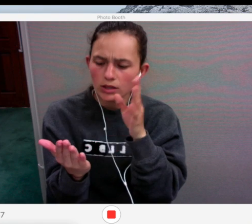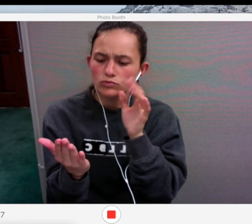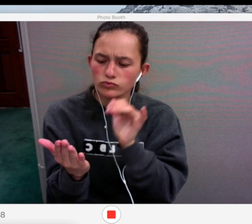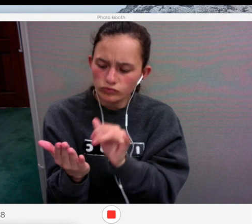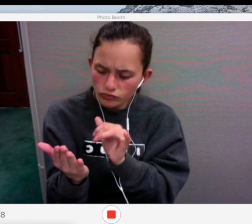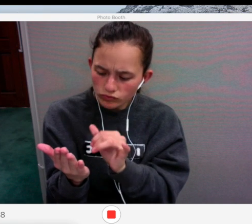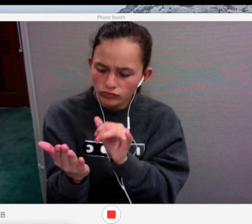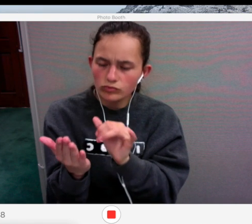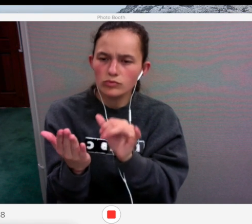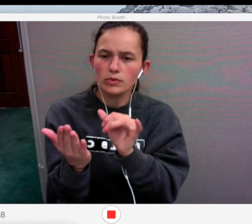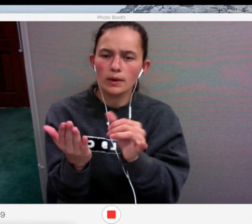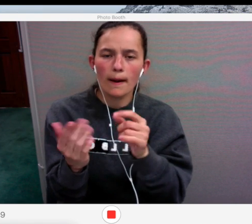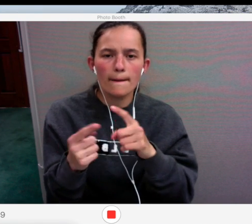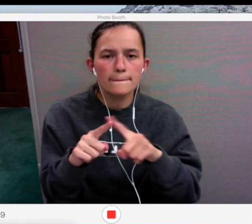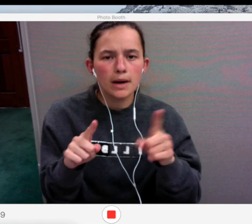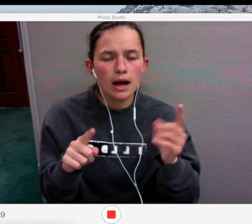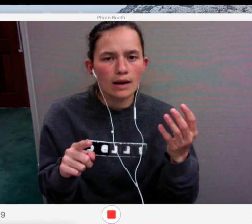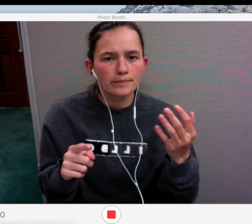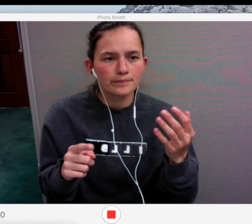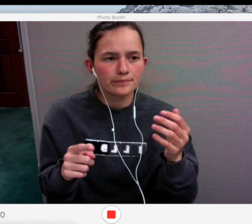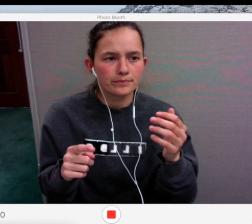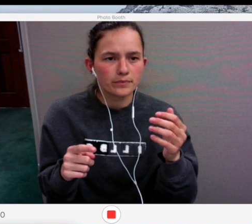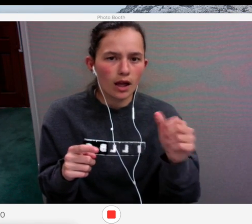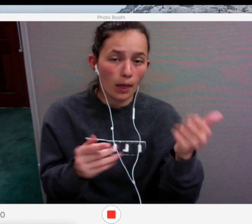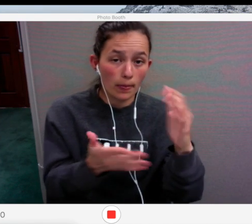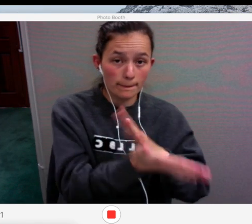of the skills that are